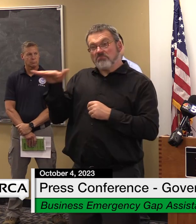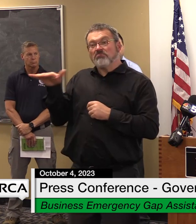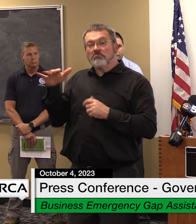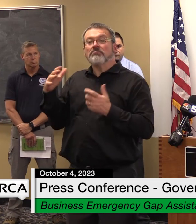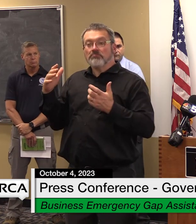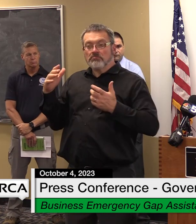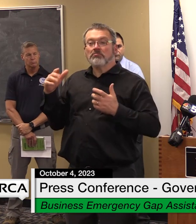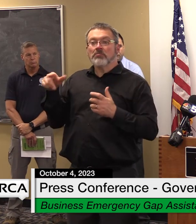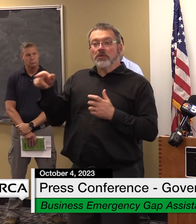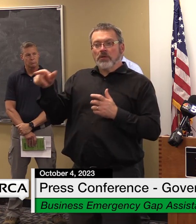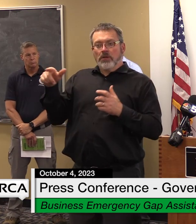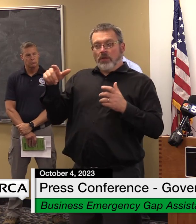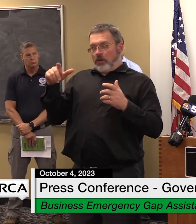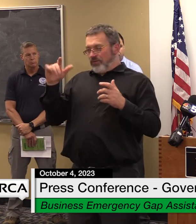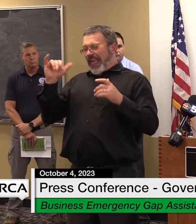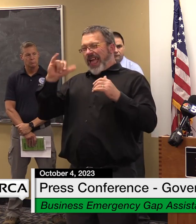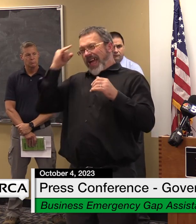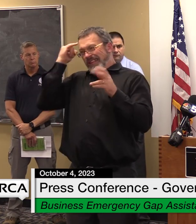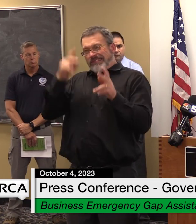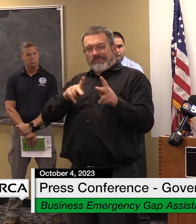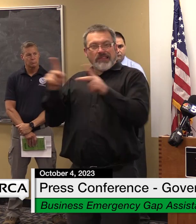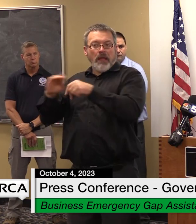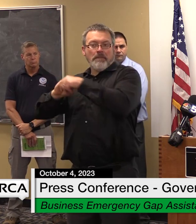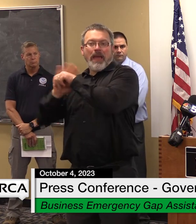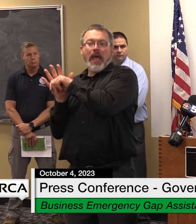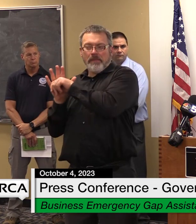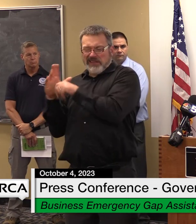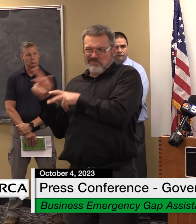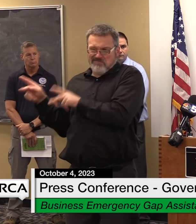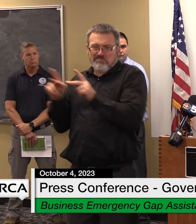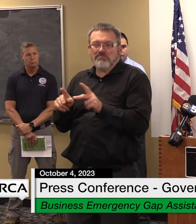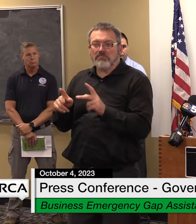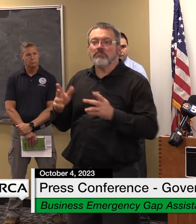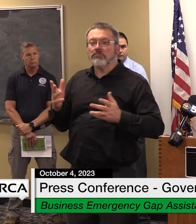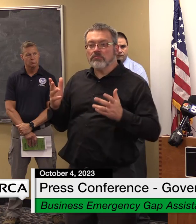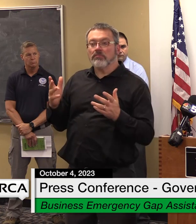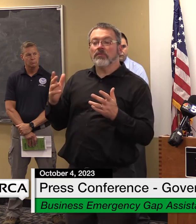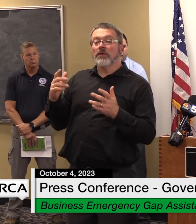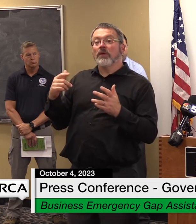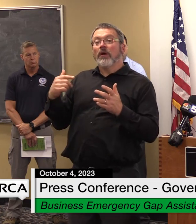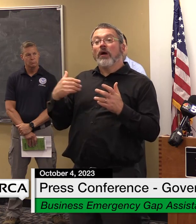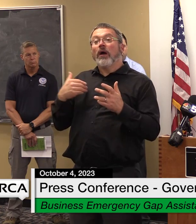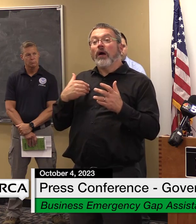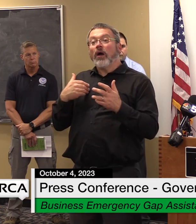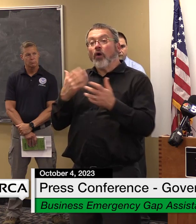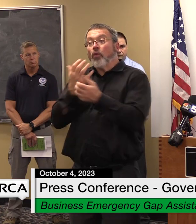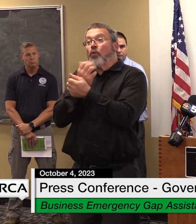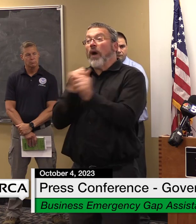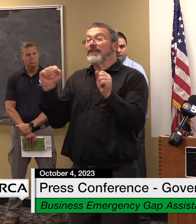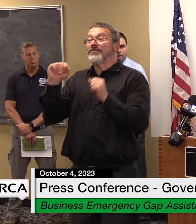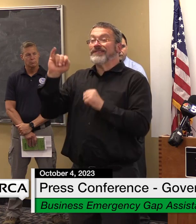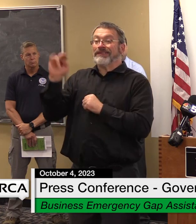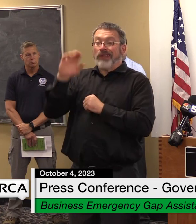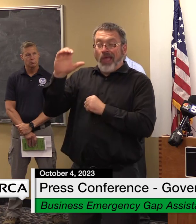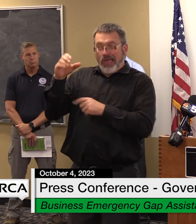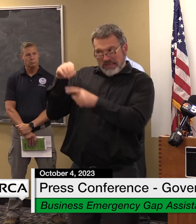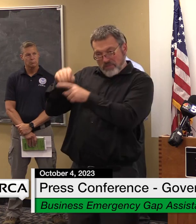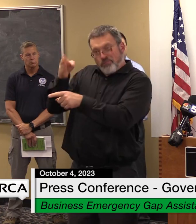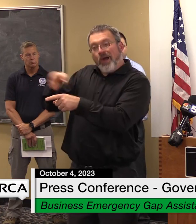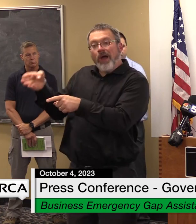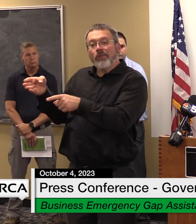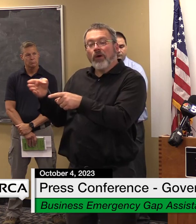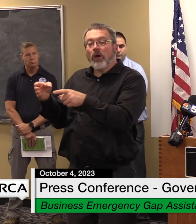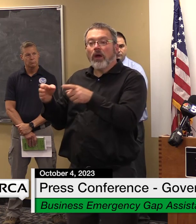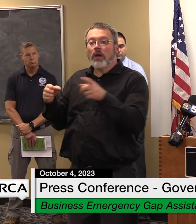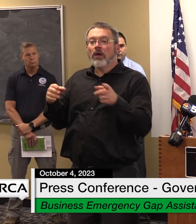of the capacity that we could utilize. In particular, Rescue Inc. in Brattleboro, Waterbury Ambulance, Middlebury EMS, Regional